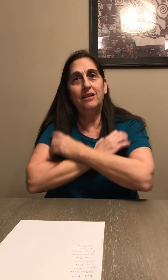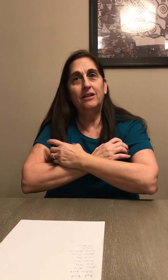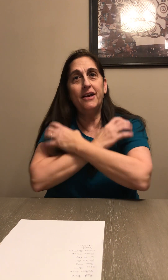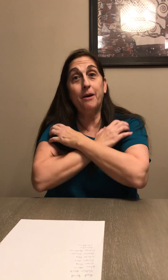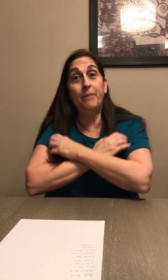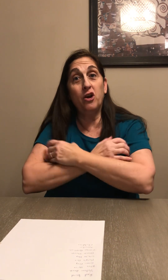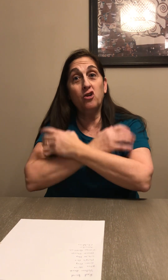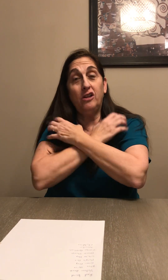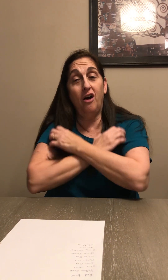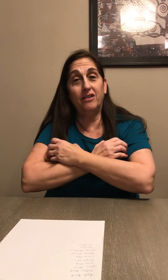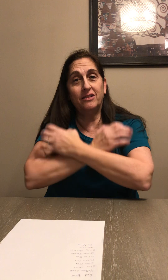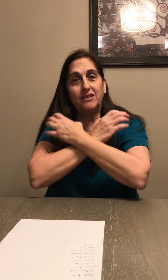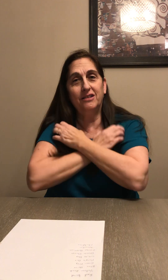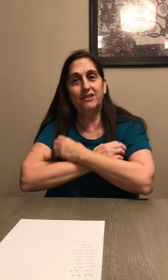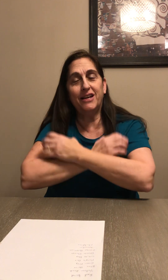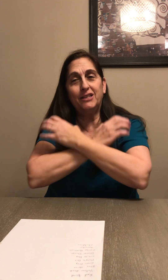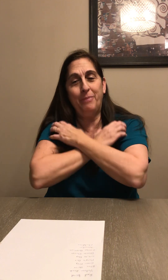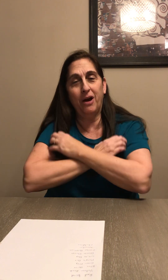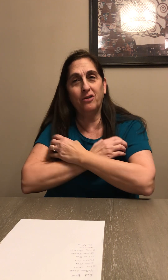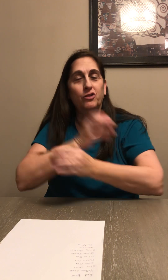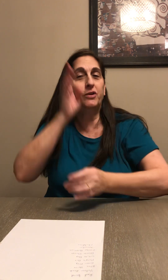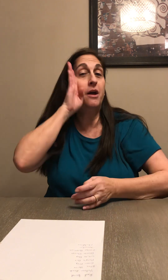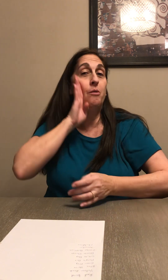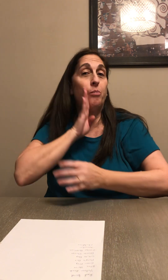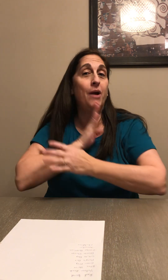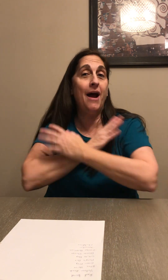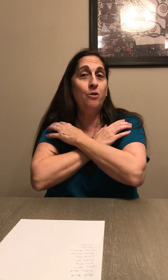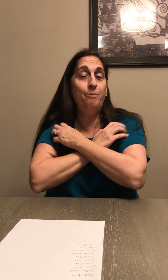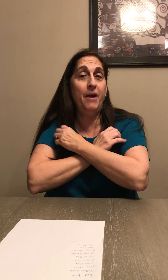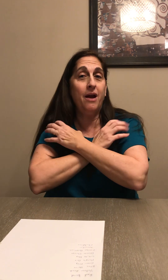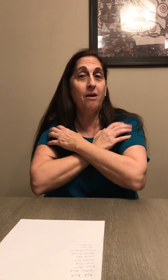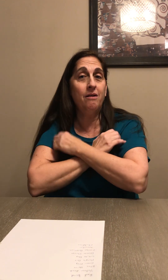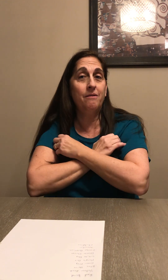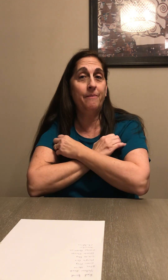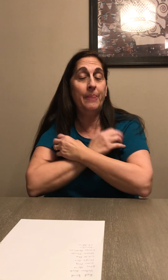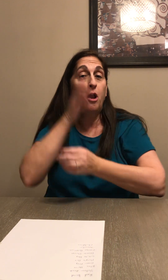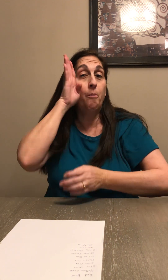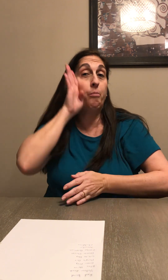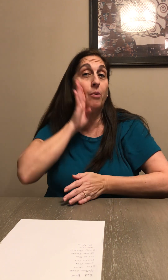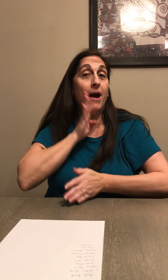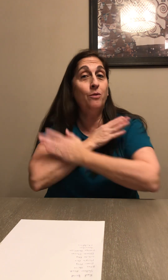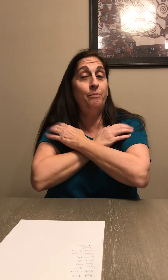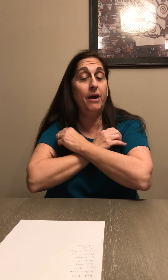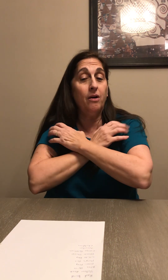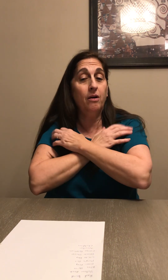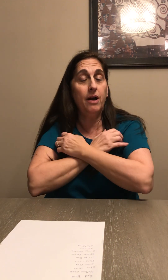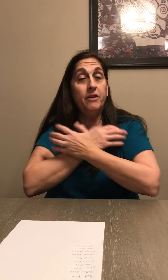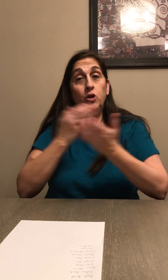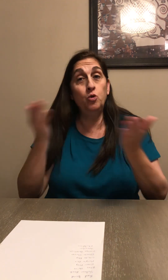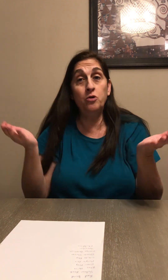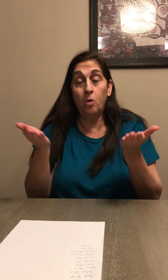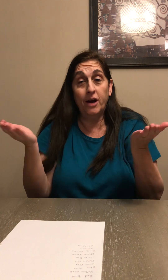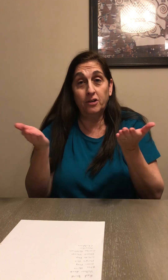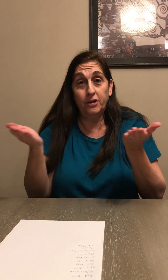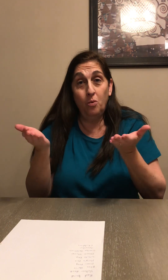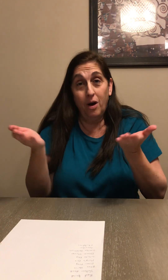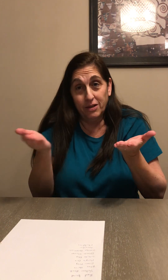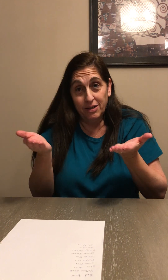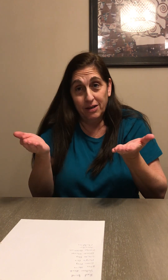like a bear claws. So that's bear. So you get brown bear, and then you know I taught you what.